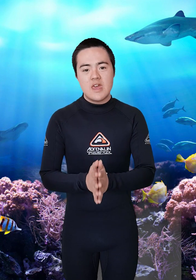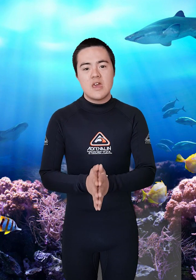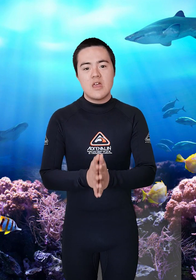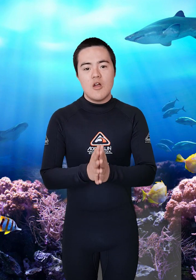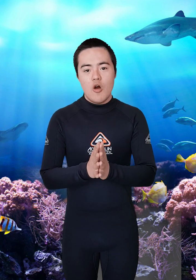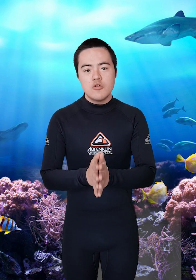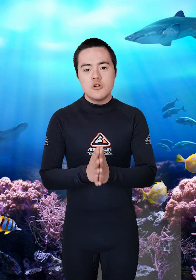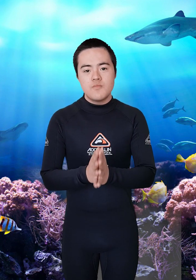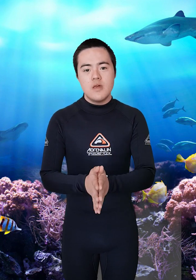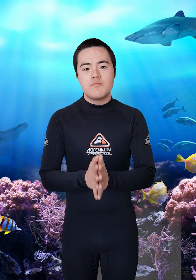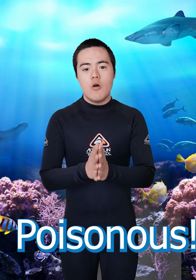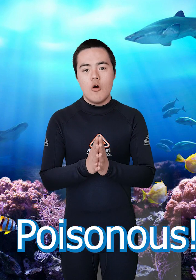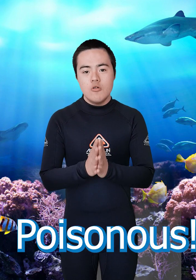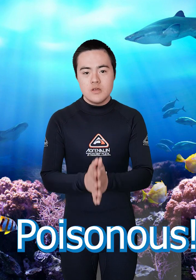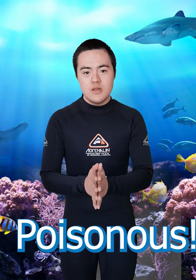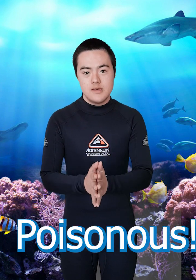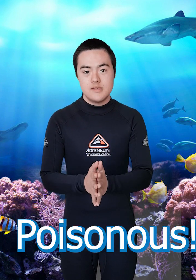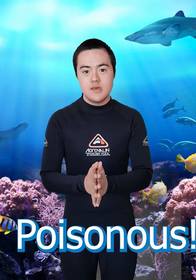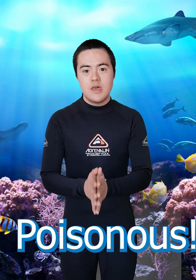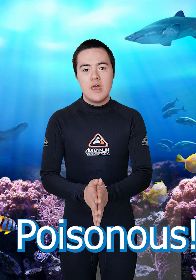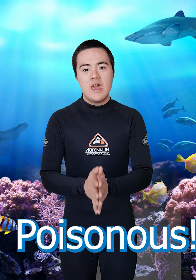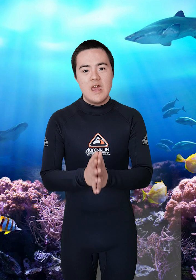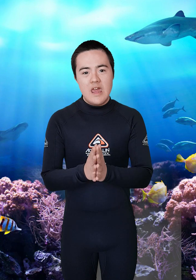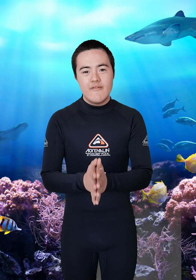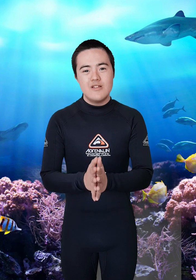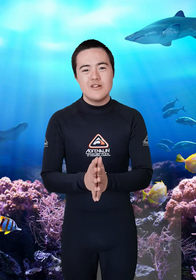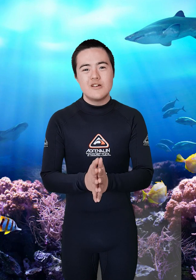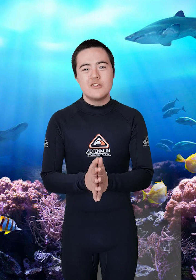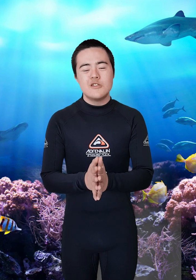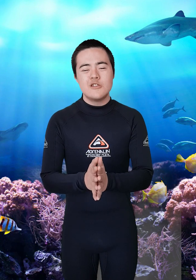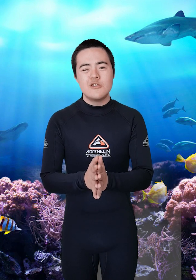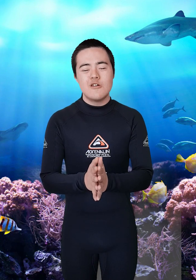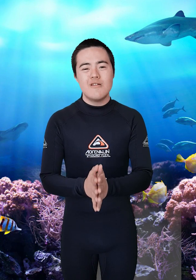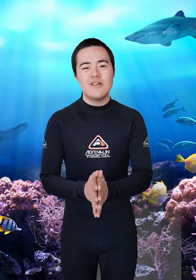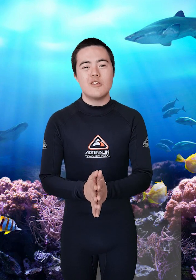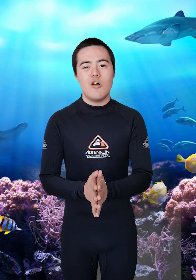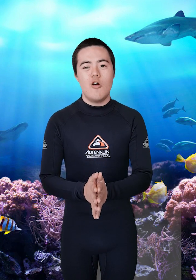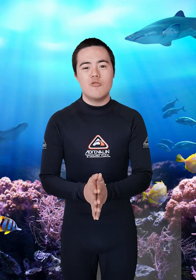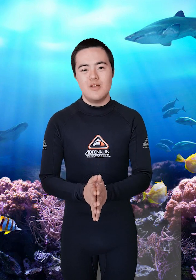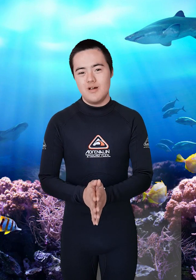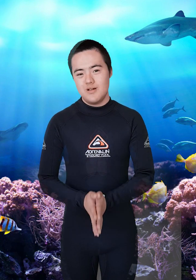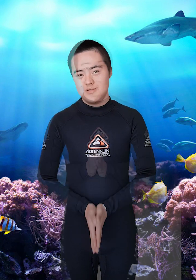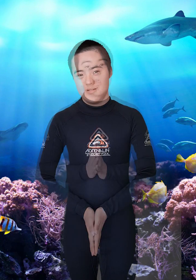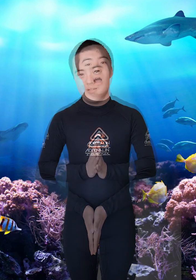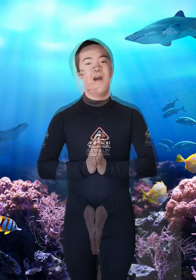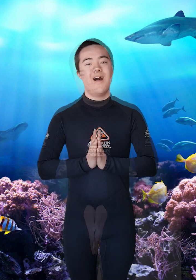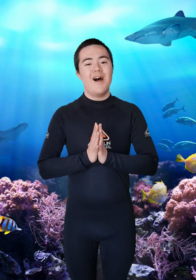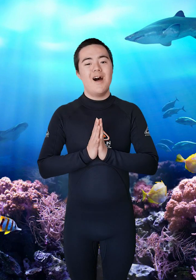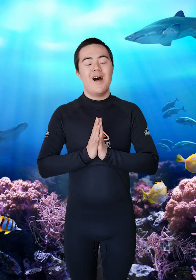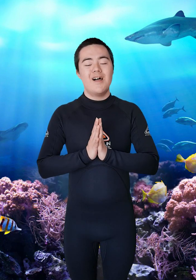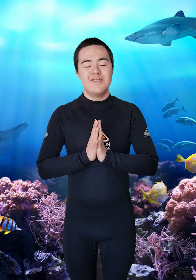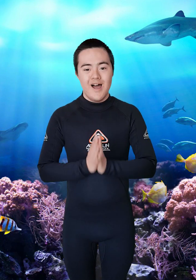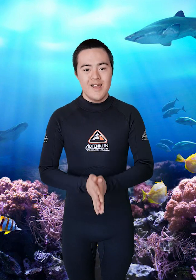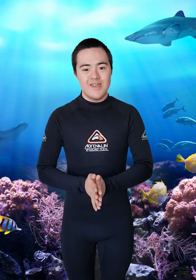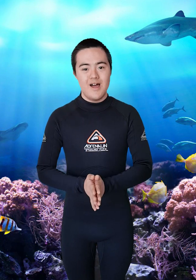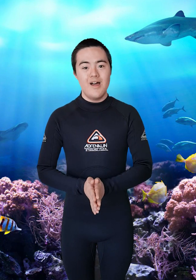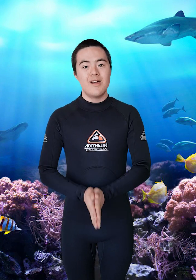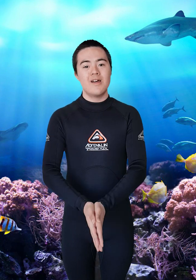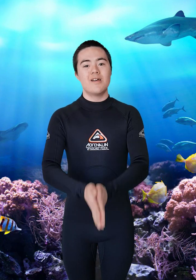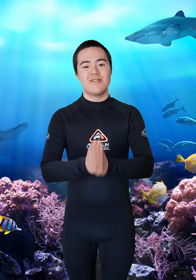can also be poisonous, even to its owner? Another